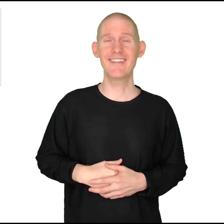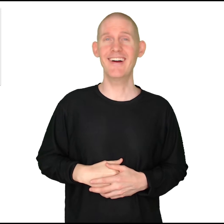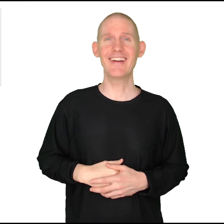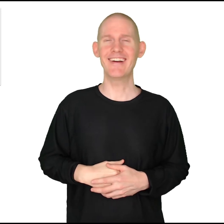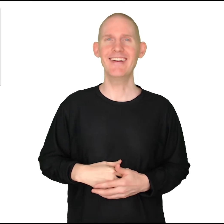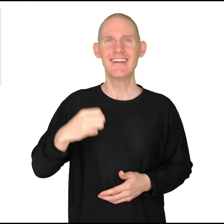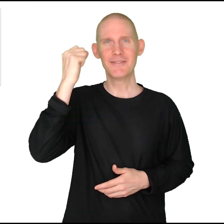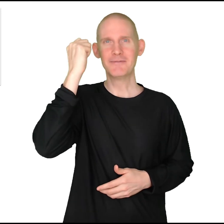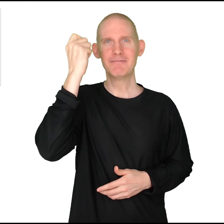right, right?